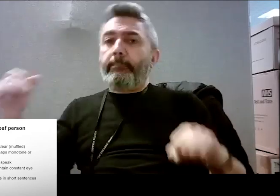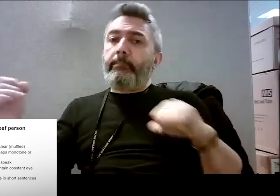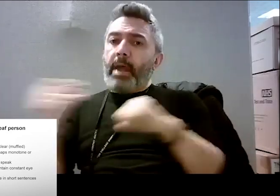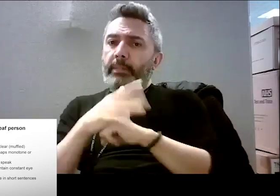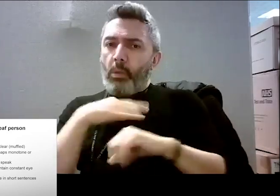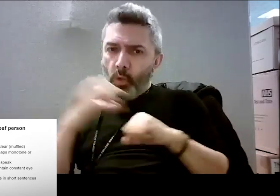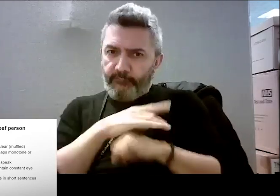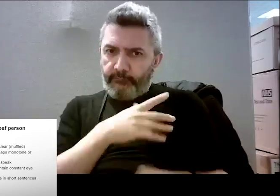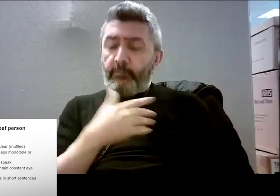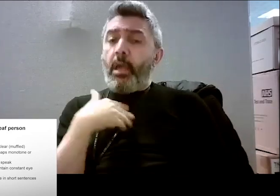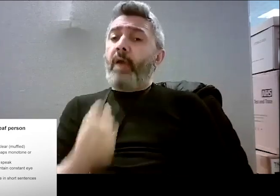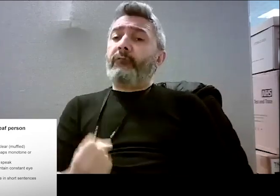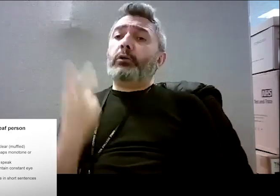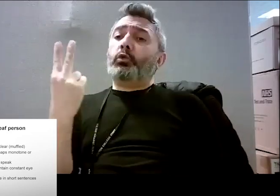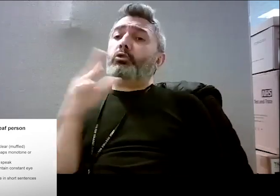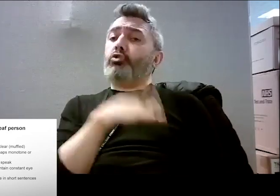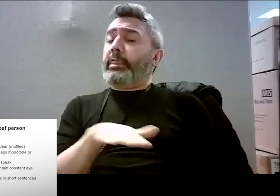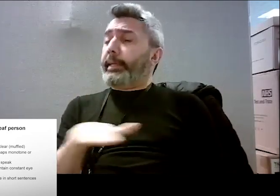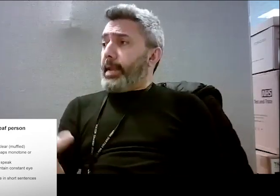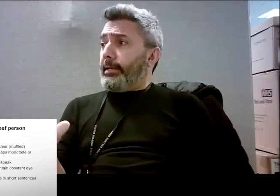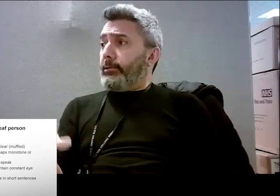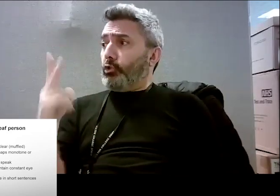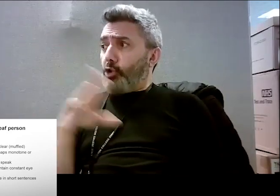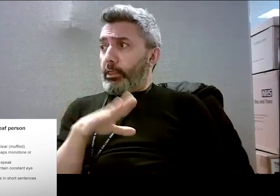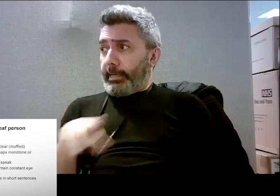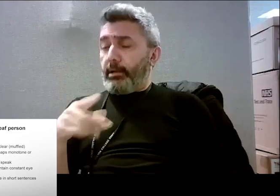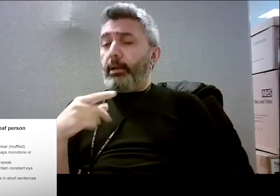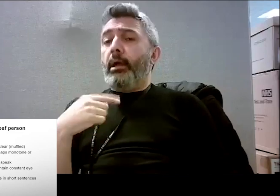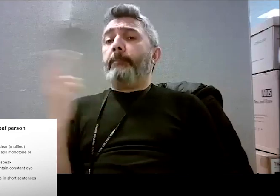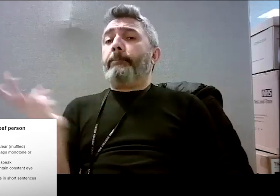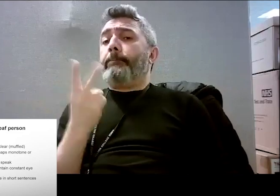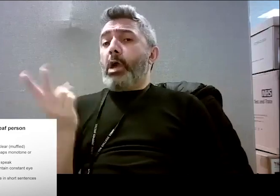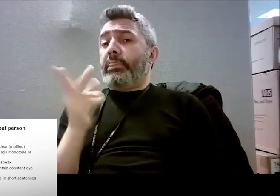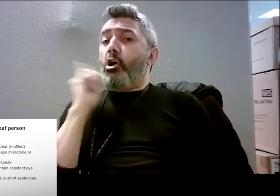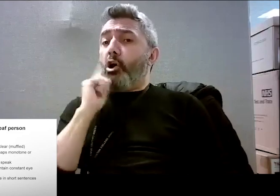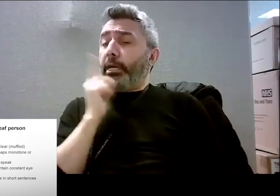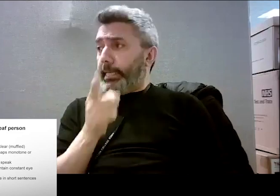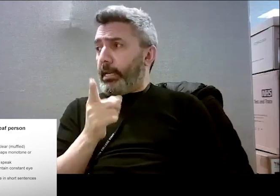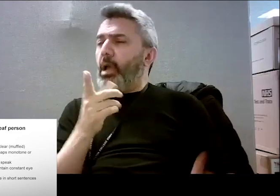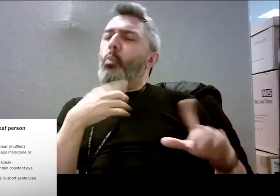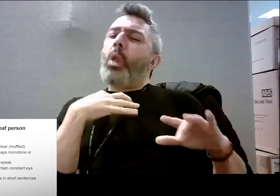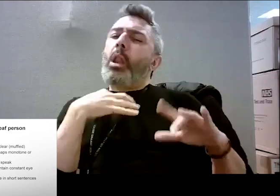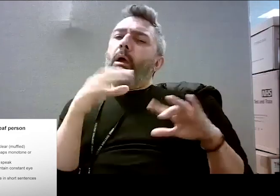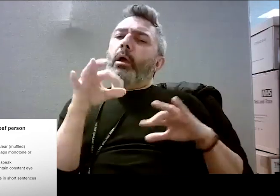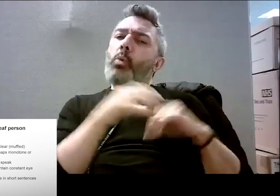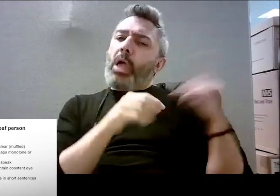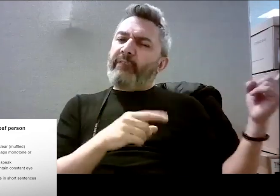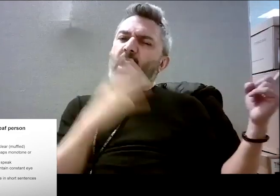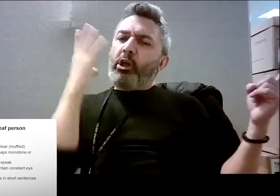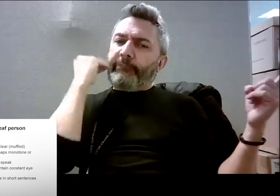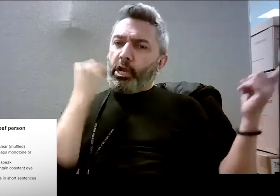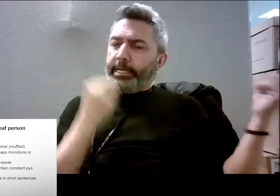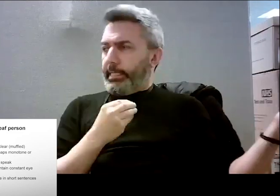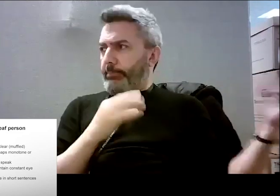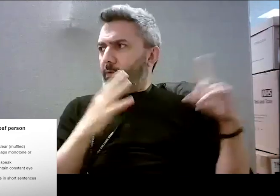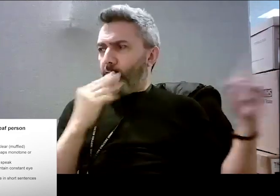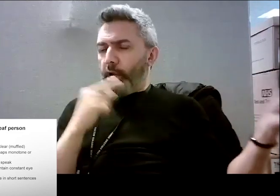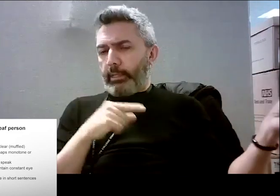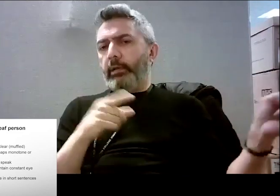later I got married. I got 2 children of my own. Both of my children are hearing. My wife